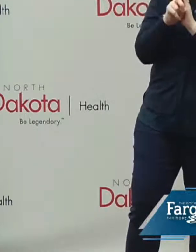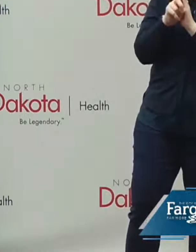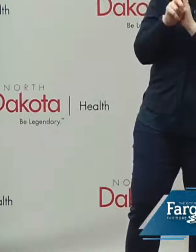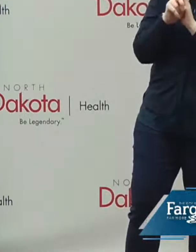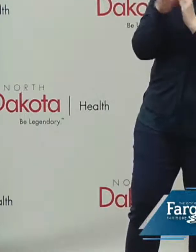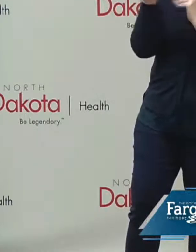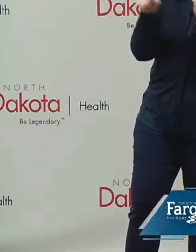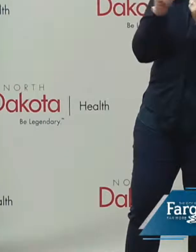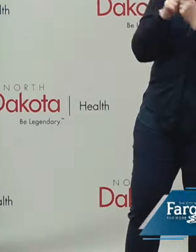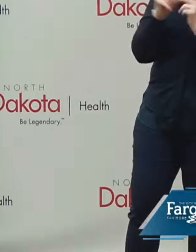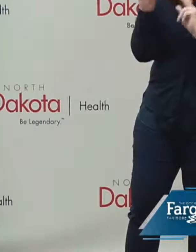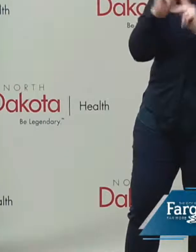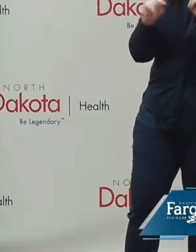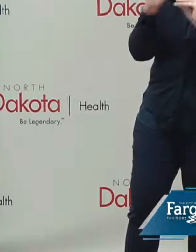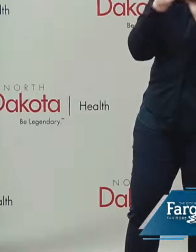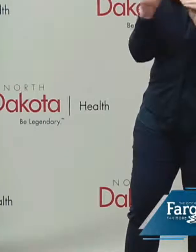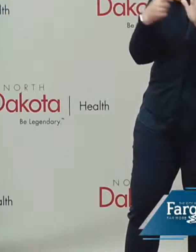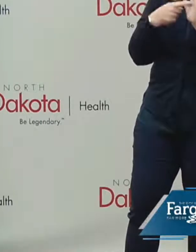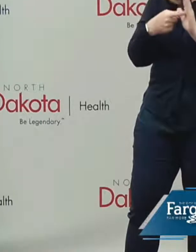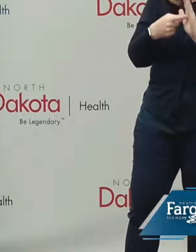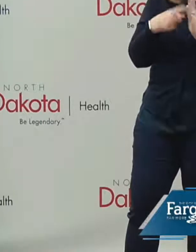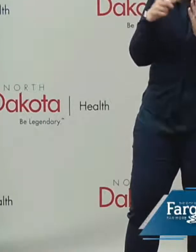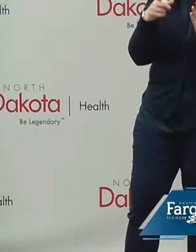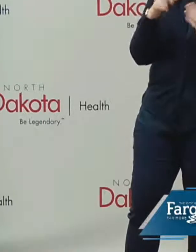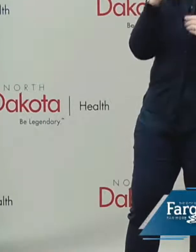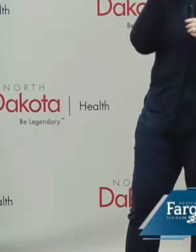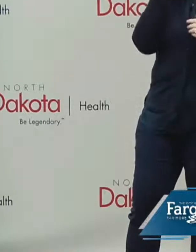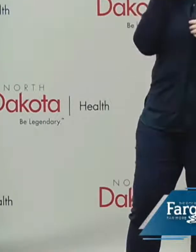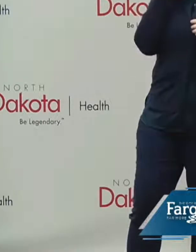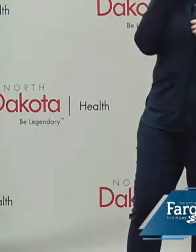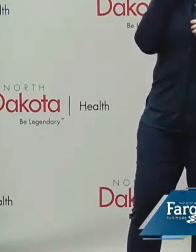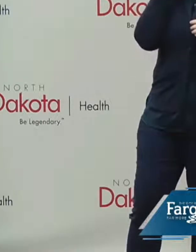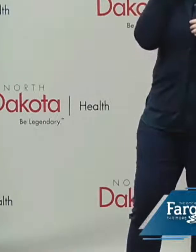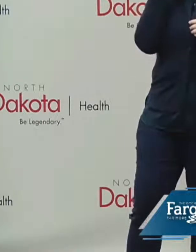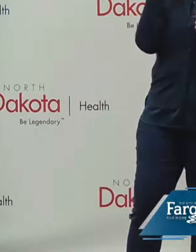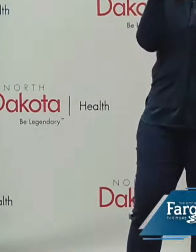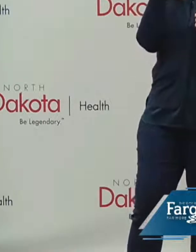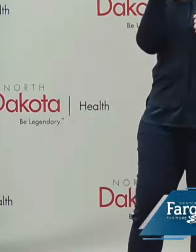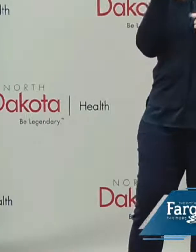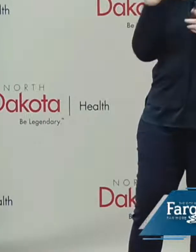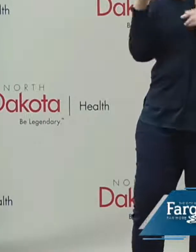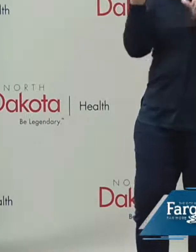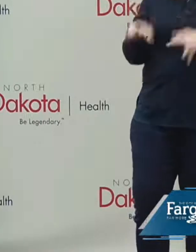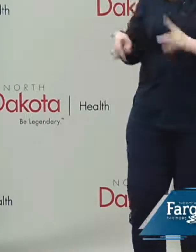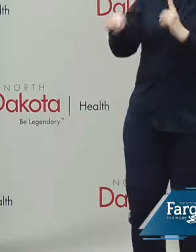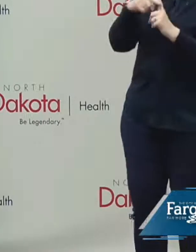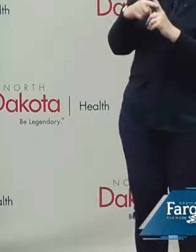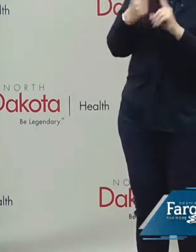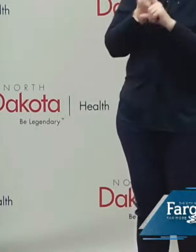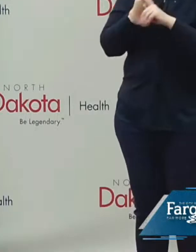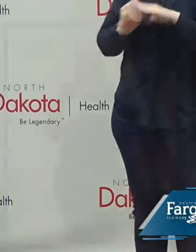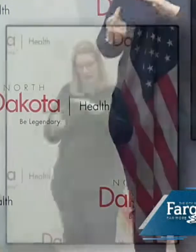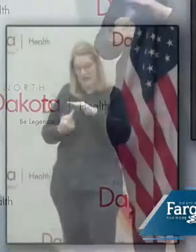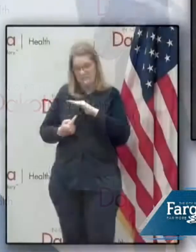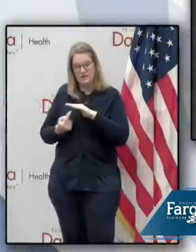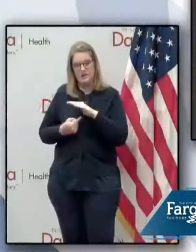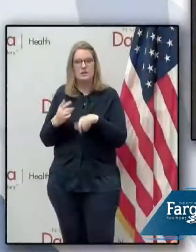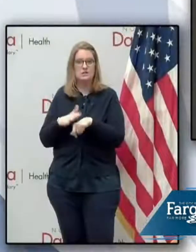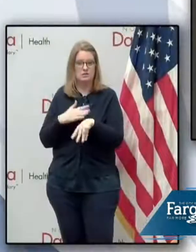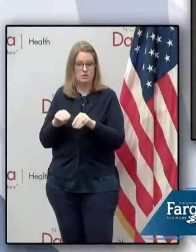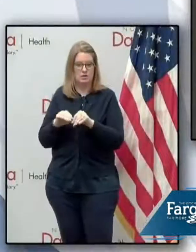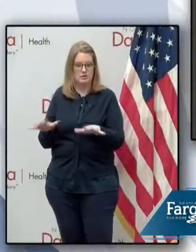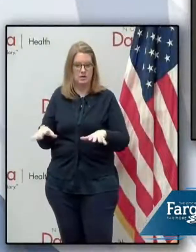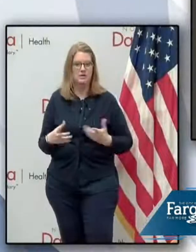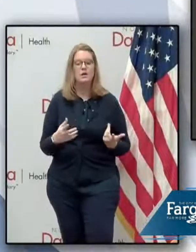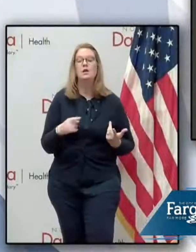asymptomatic cases, which then, when they isolate, can help slow the spread. This week does mark a huge milestone